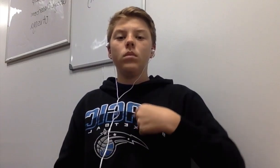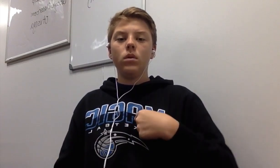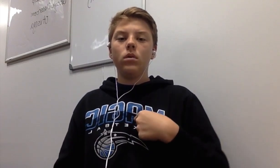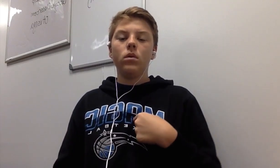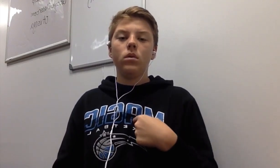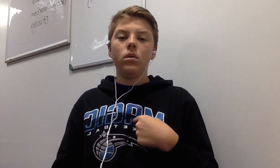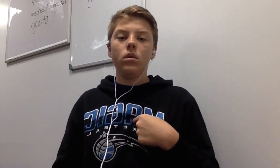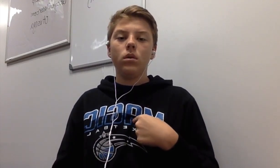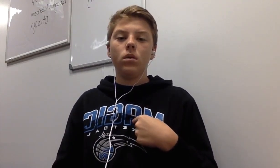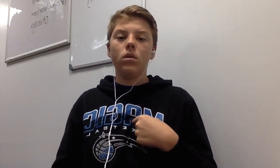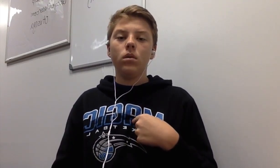me,